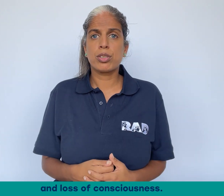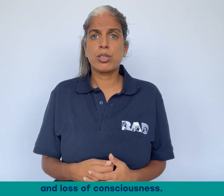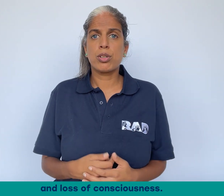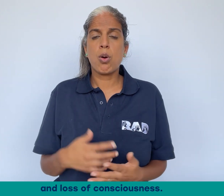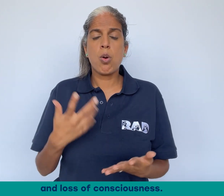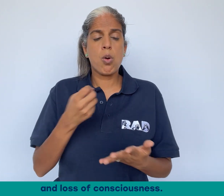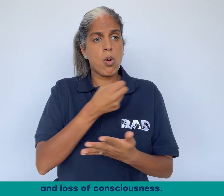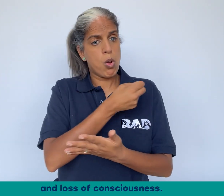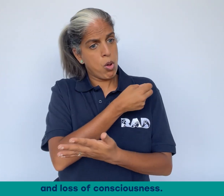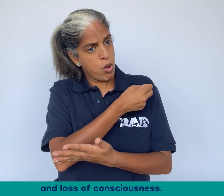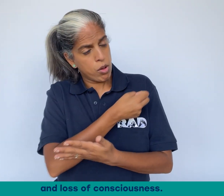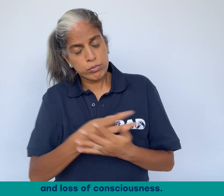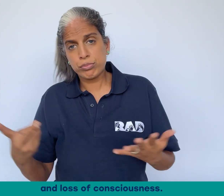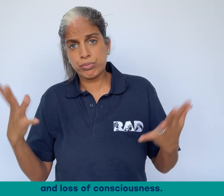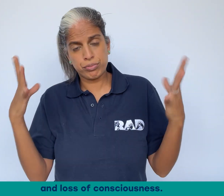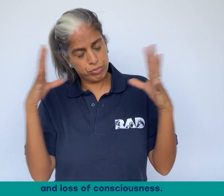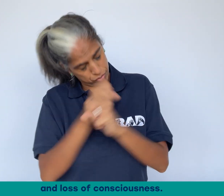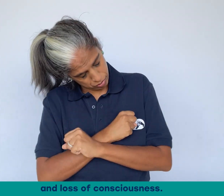and loss of consciousness.